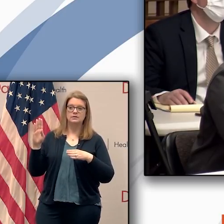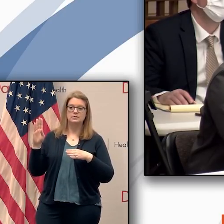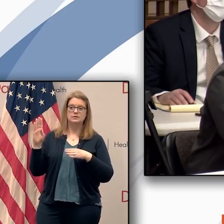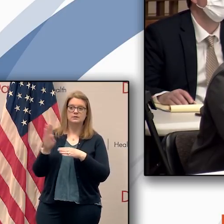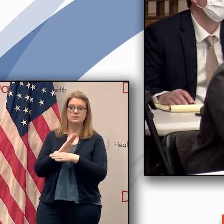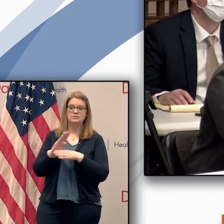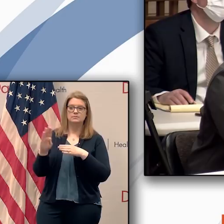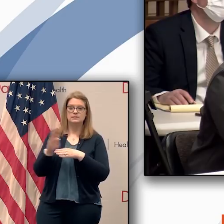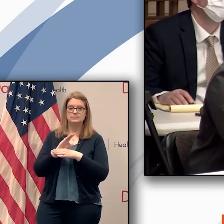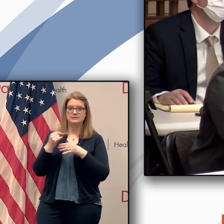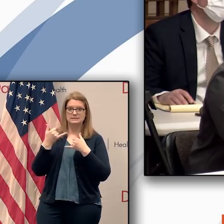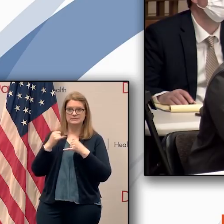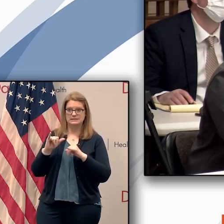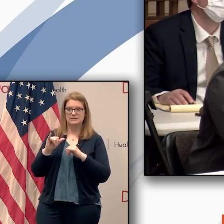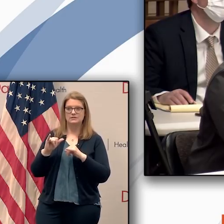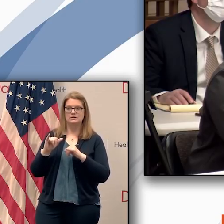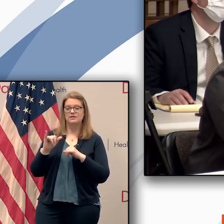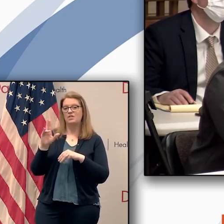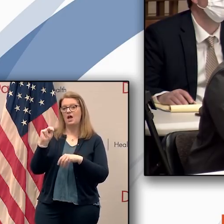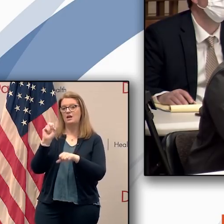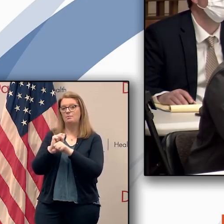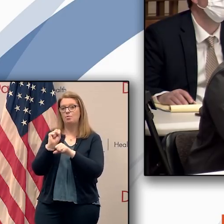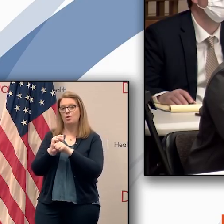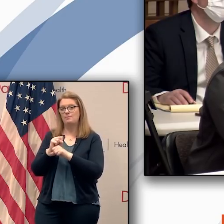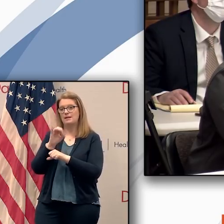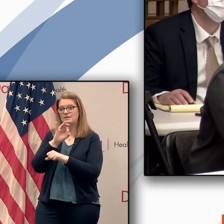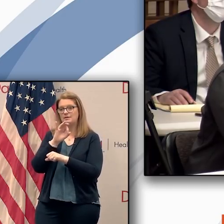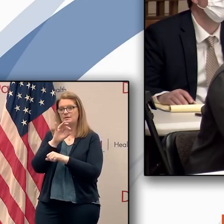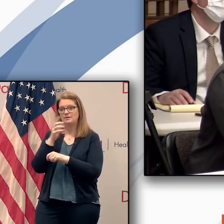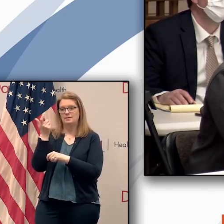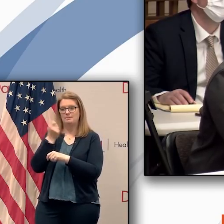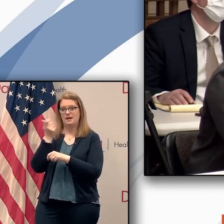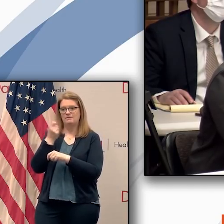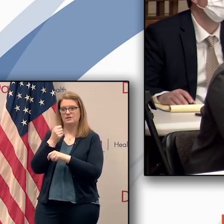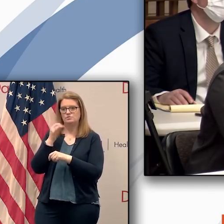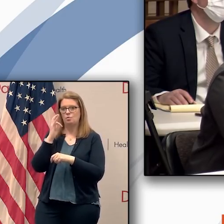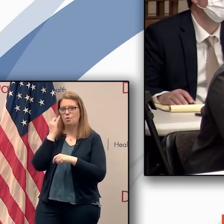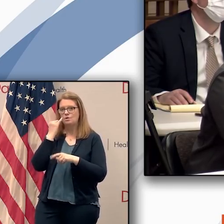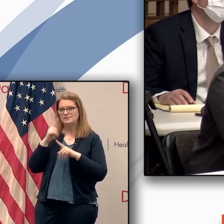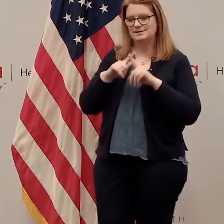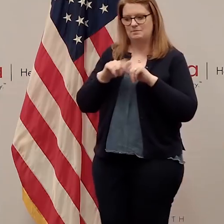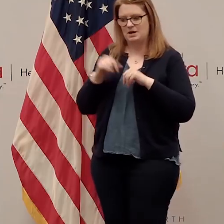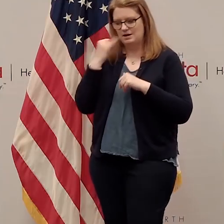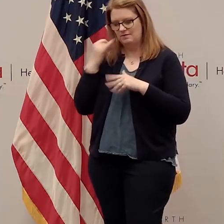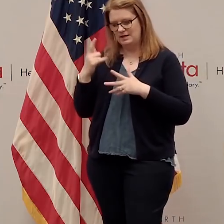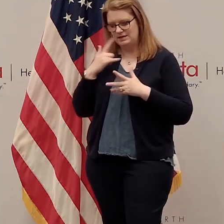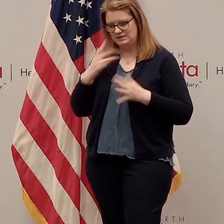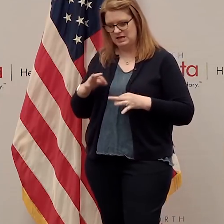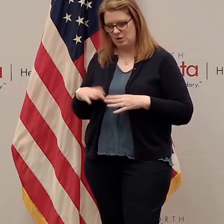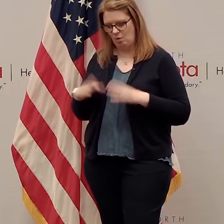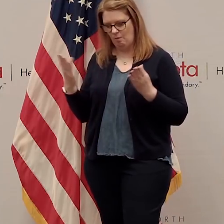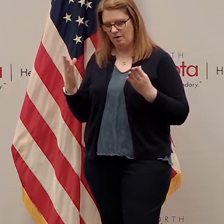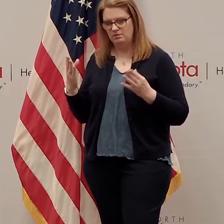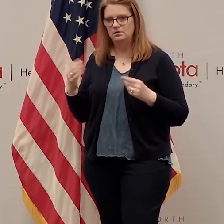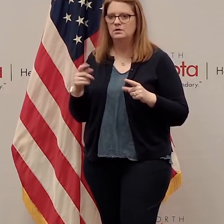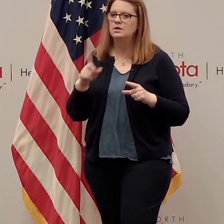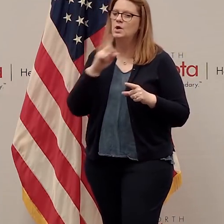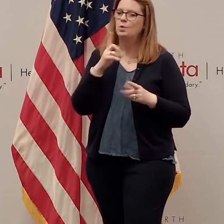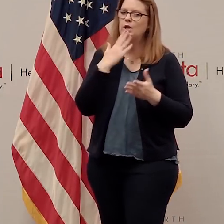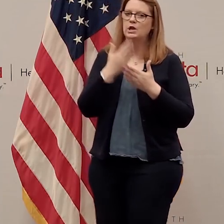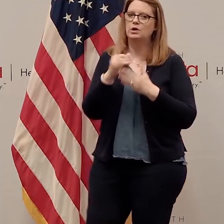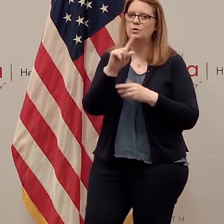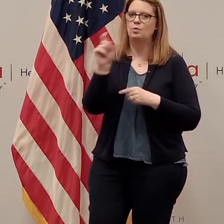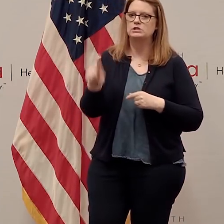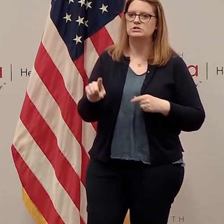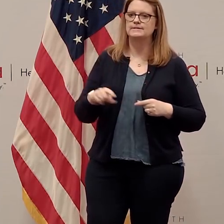those unemployment program benefits, or does it depend on if they choose to open or not? Really good question coming in. I don't